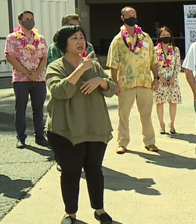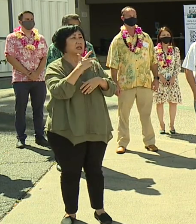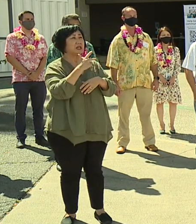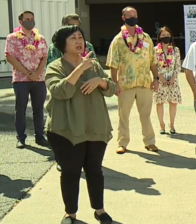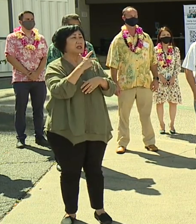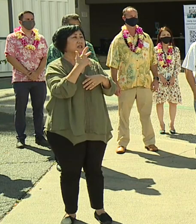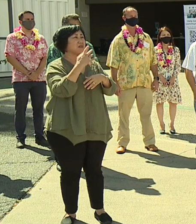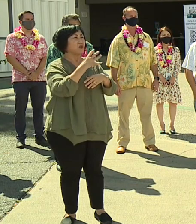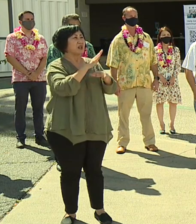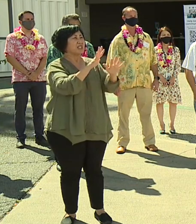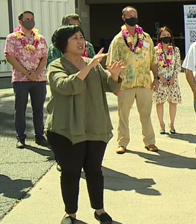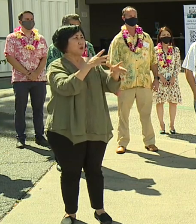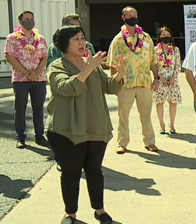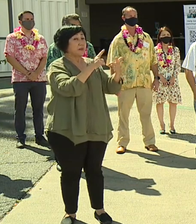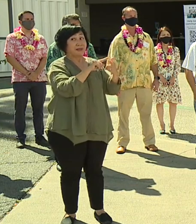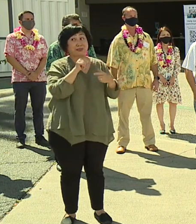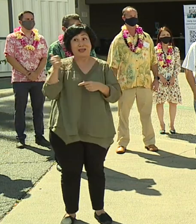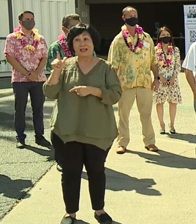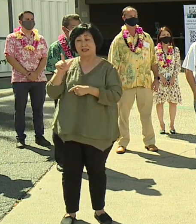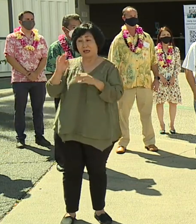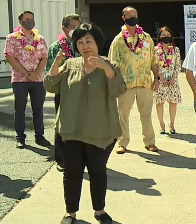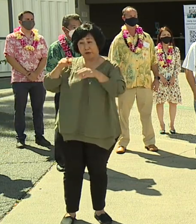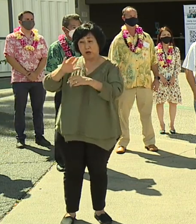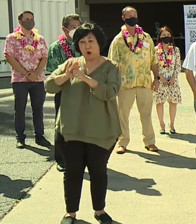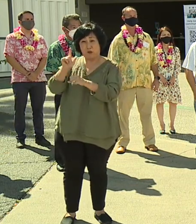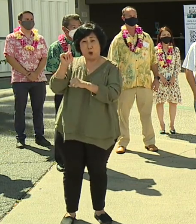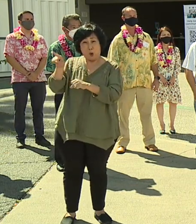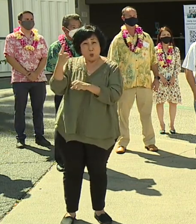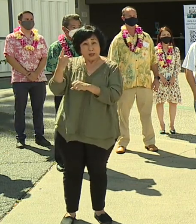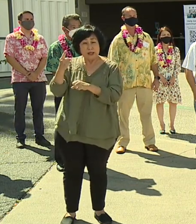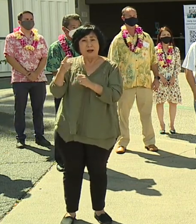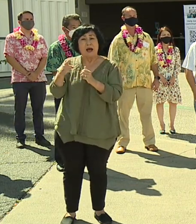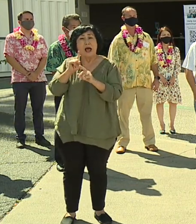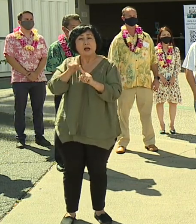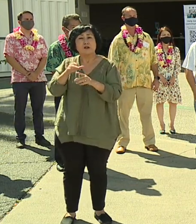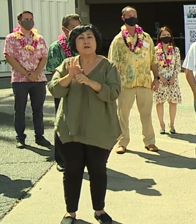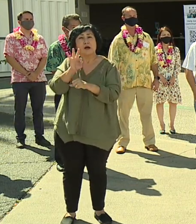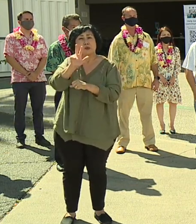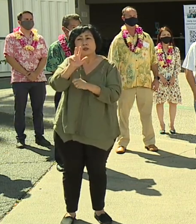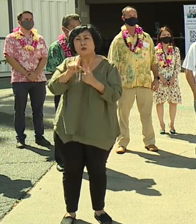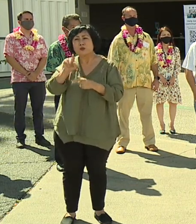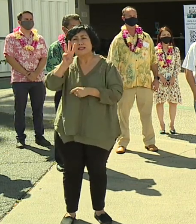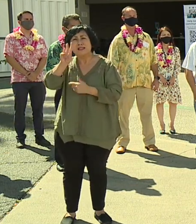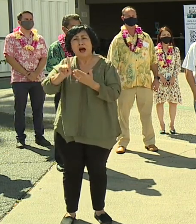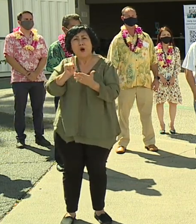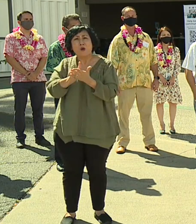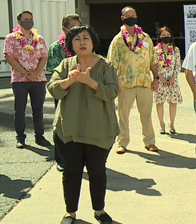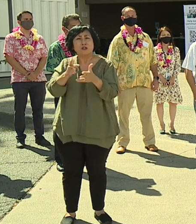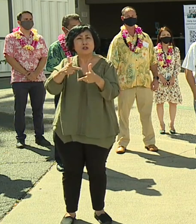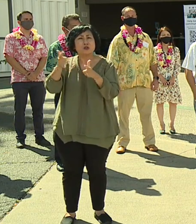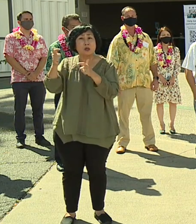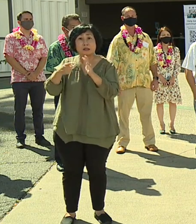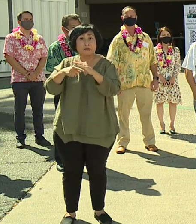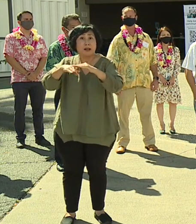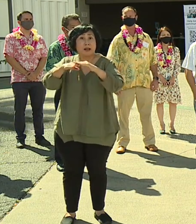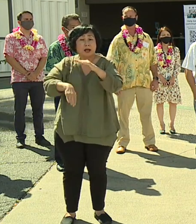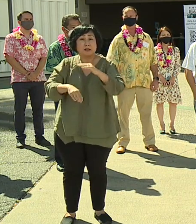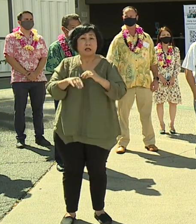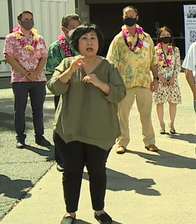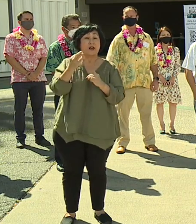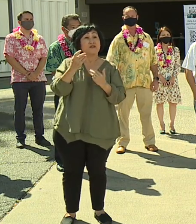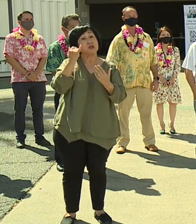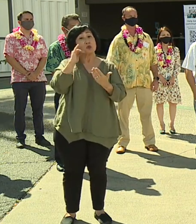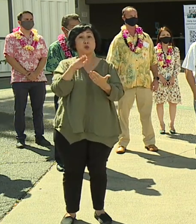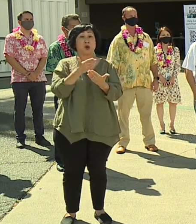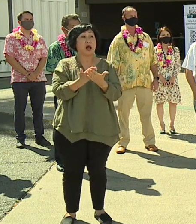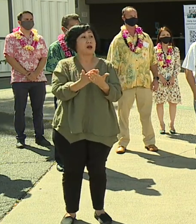3 and 5, 6 hours. And initially, they're doing them right now a lot quicker. So you could be looking to travel inter-island, come here,